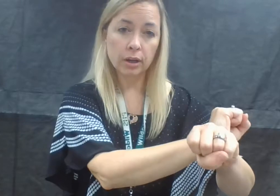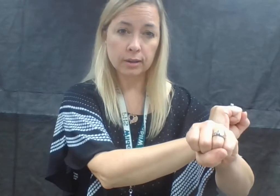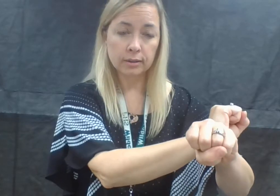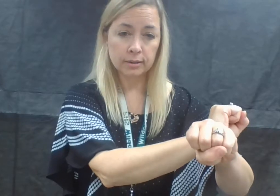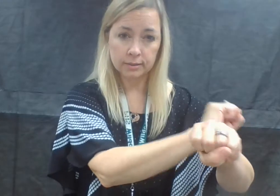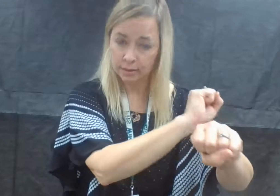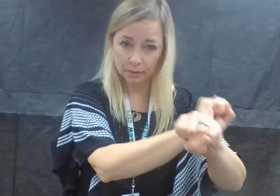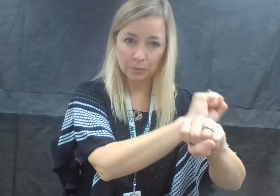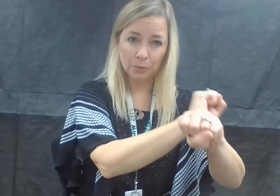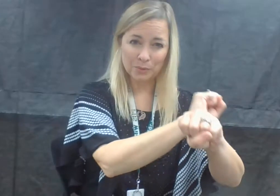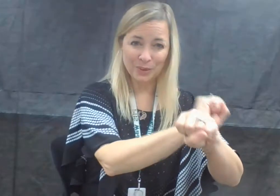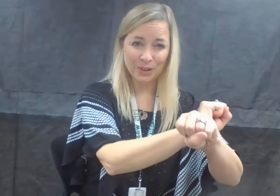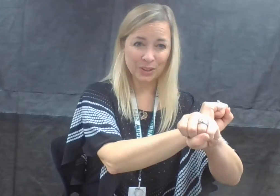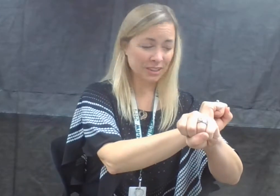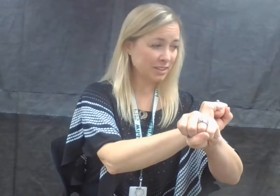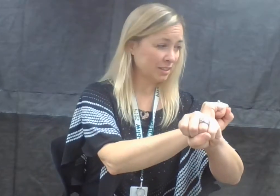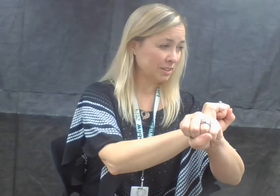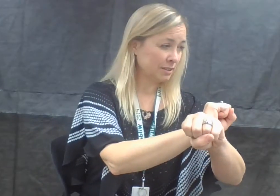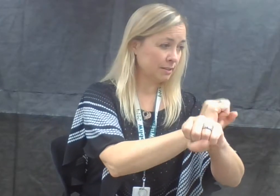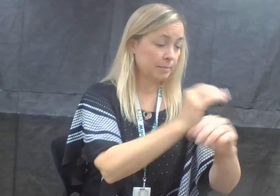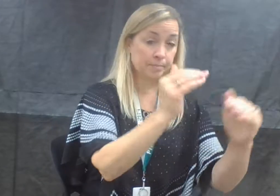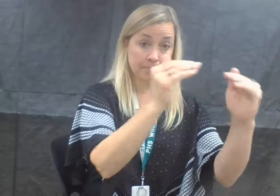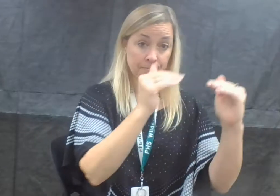Oh. Does it have an accent?